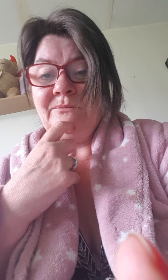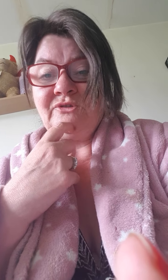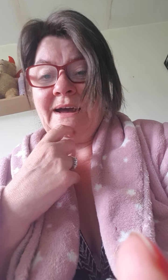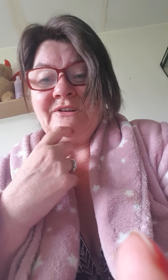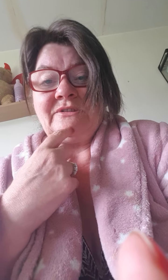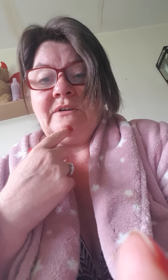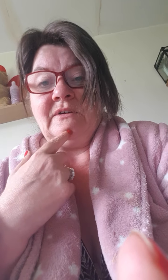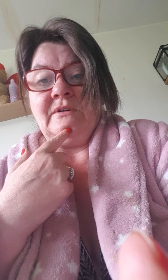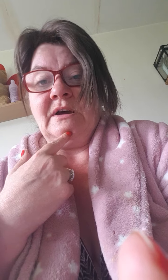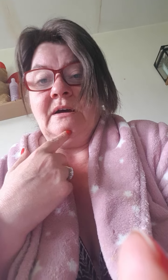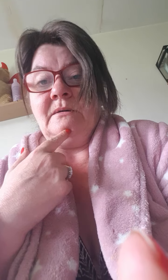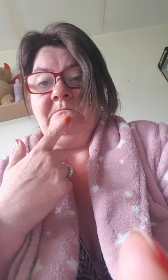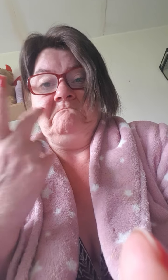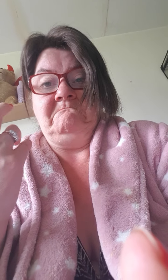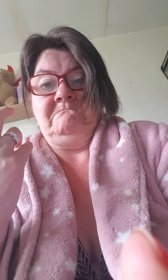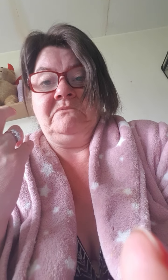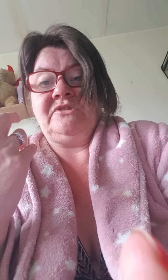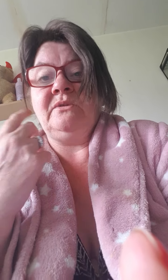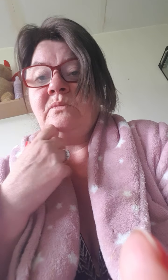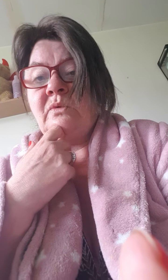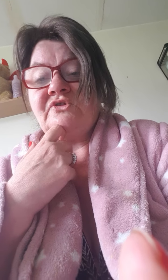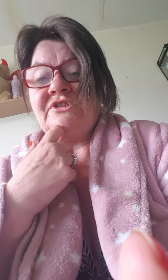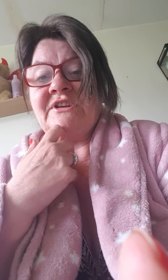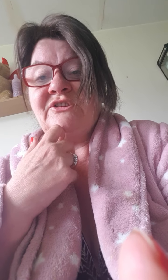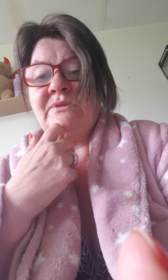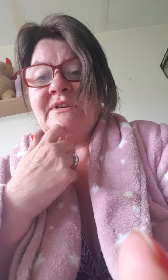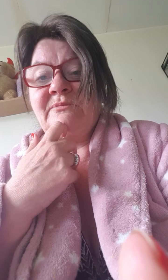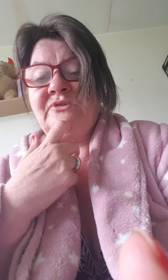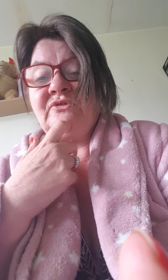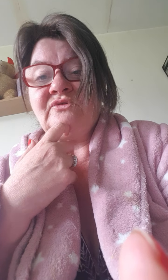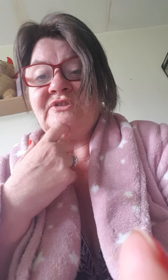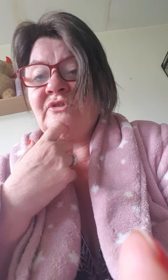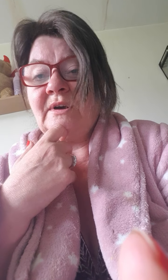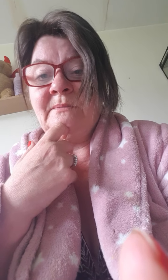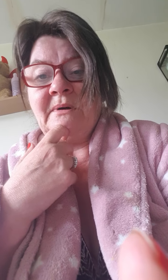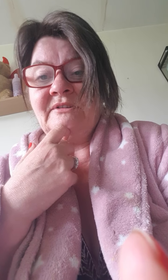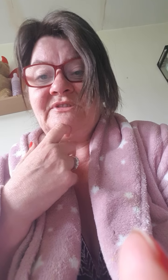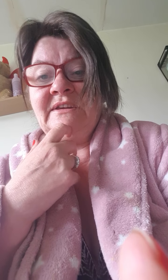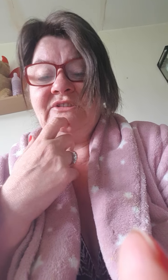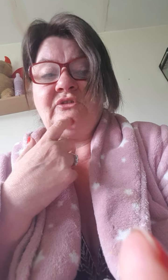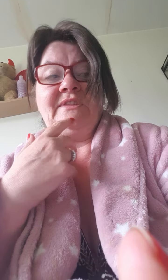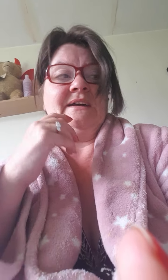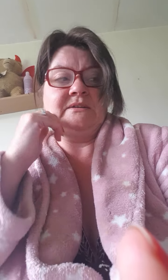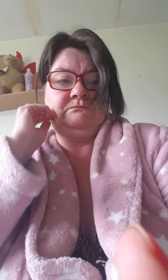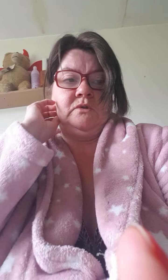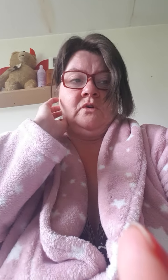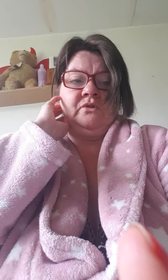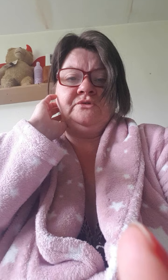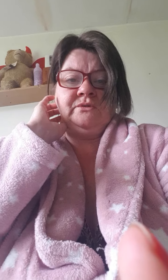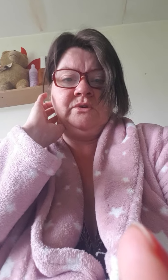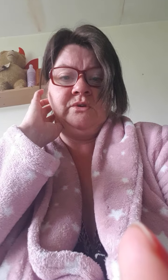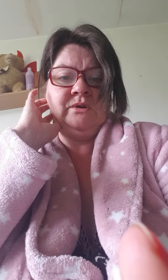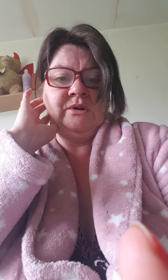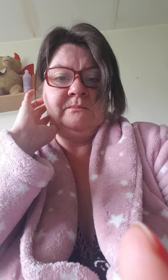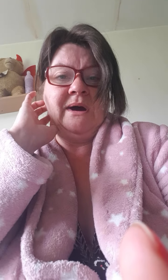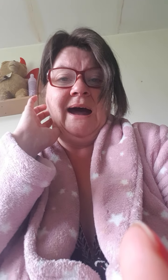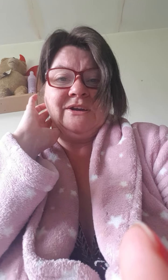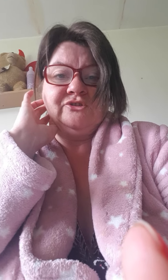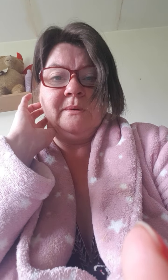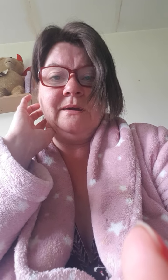to ask to what to say to a deaf person, because it's not embarrassing, it's not that odd. But I can do it,